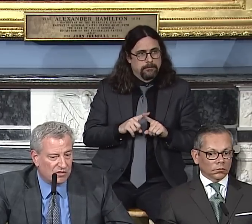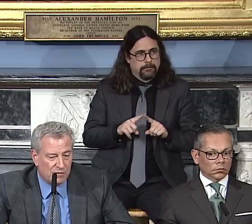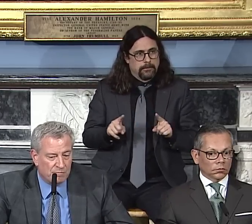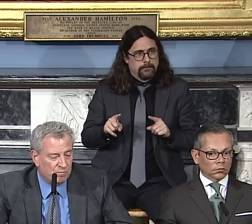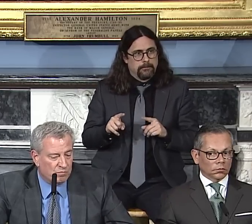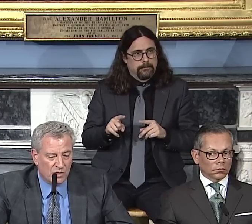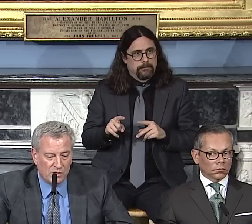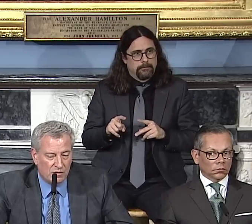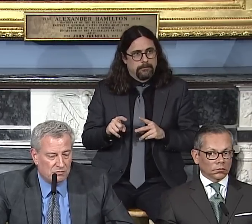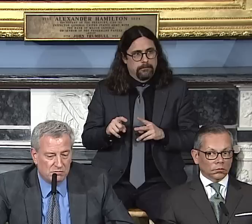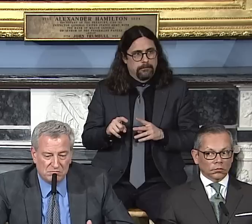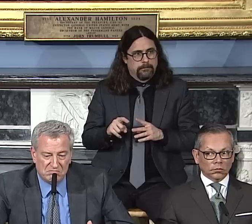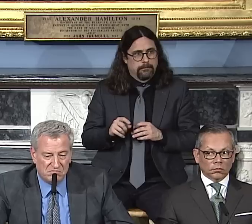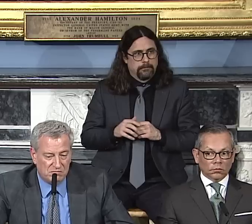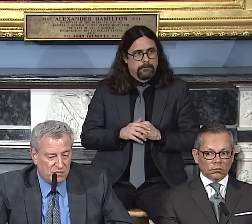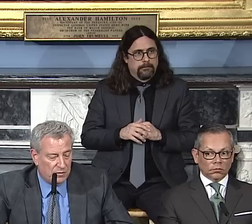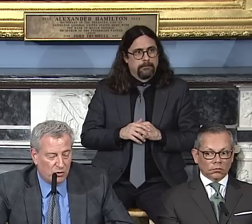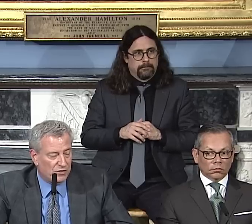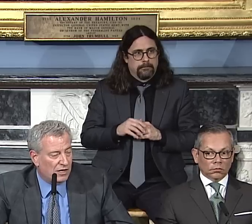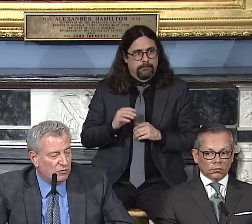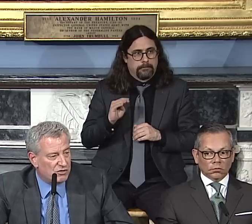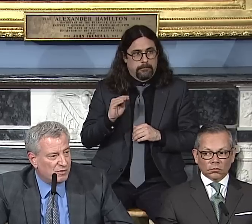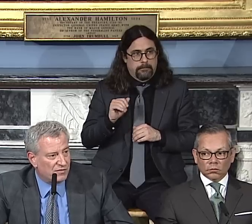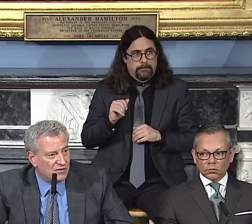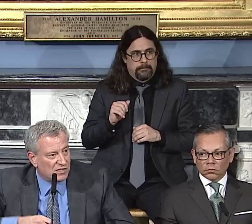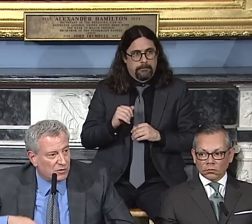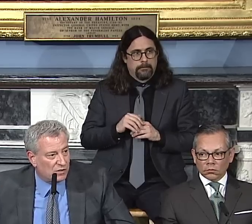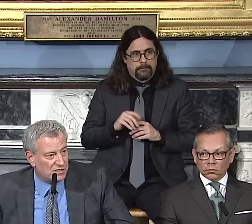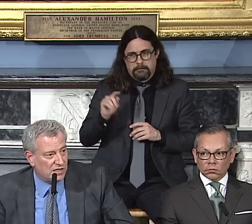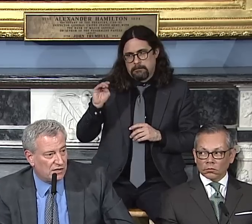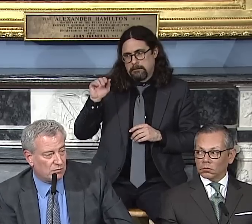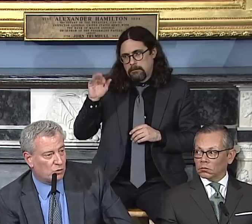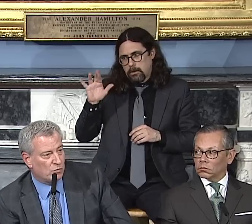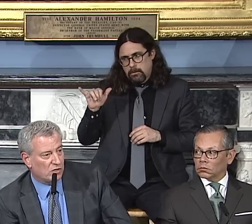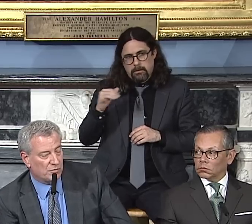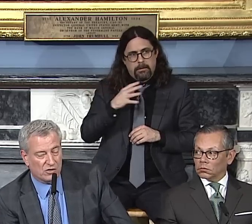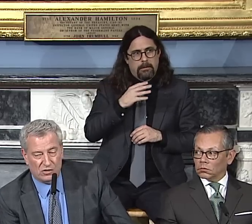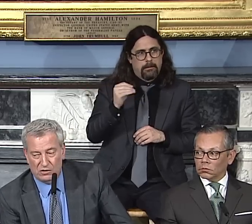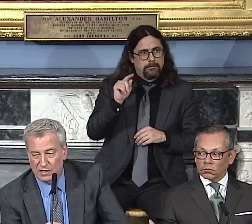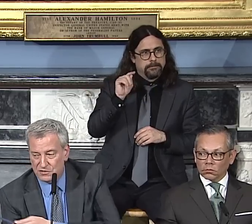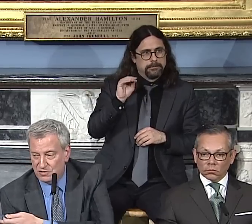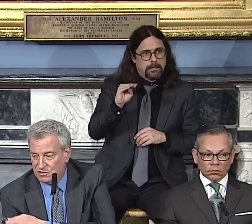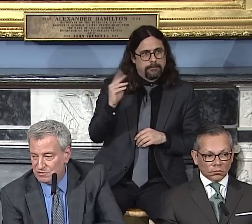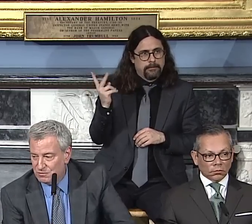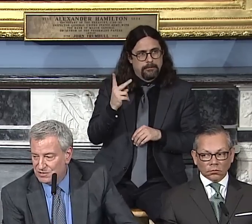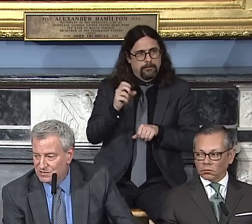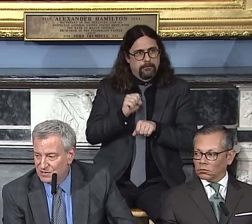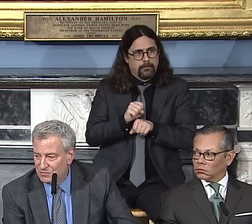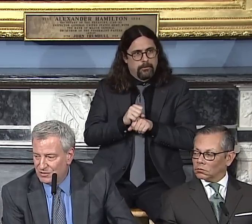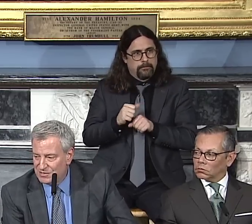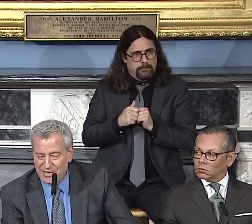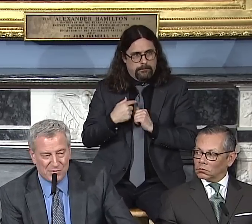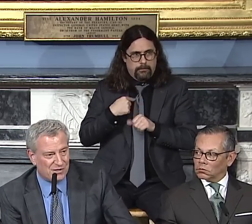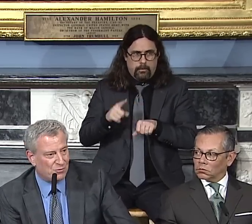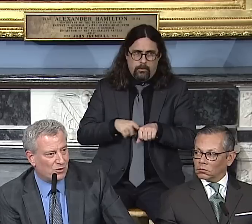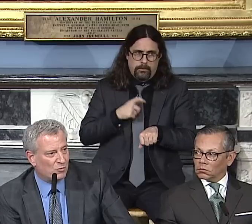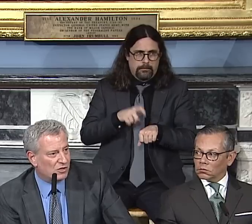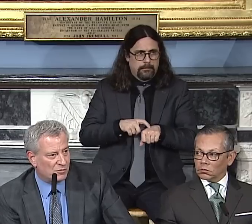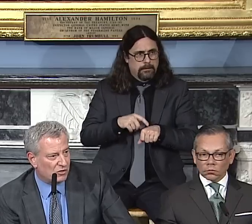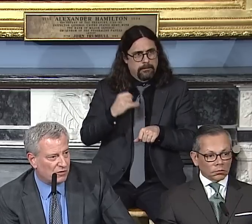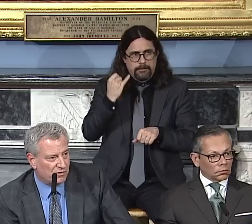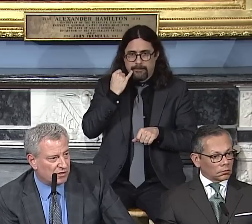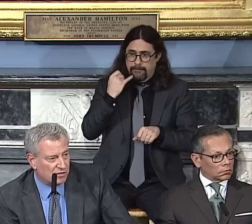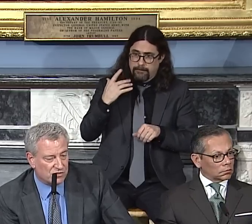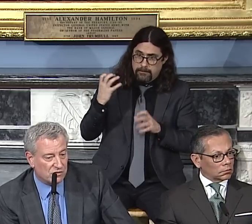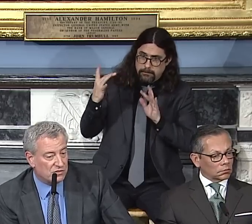I know for a long time. They both know how to reach me. If they have something they want to say, they're more than welcome to call. Oxiris was Mary's deputy, more than